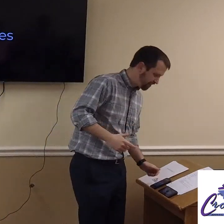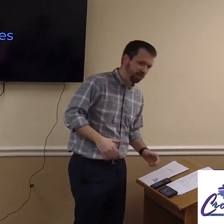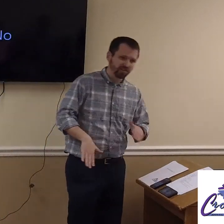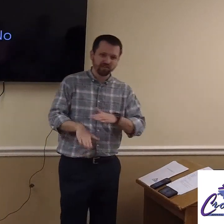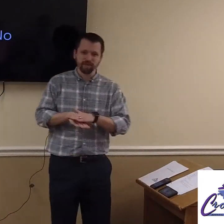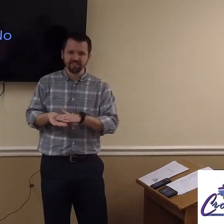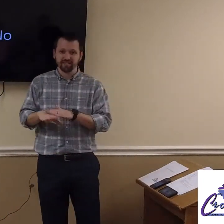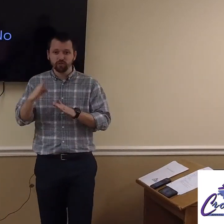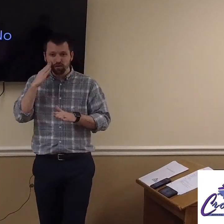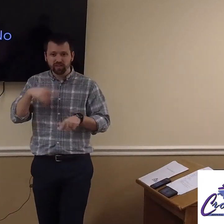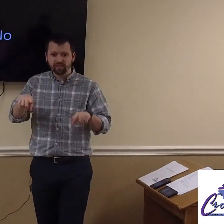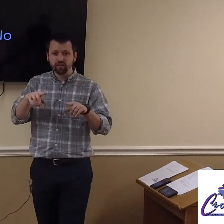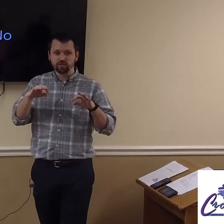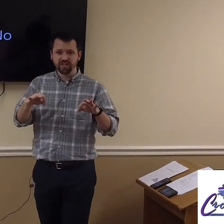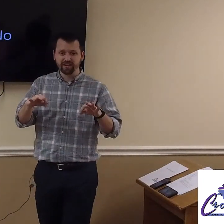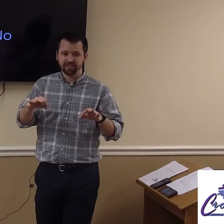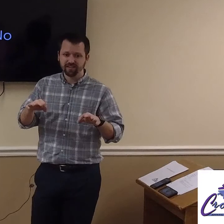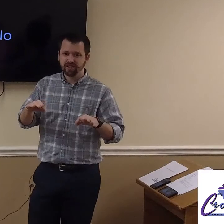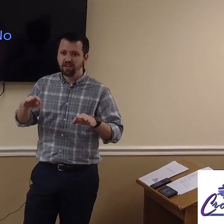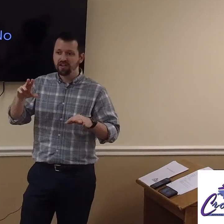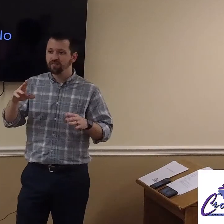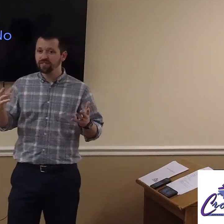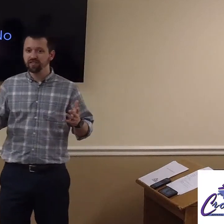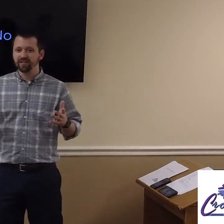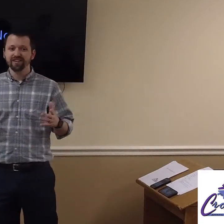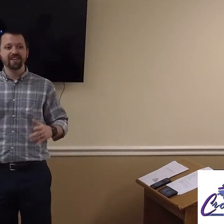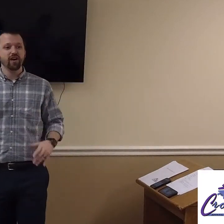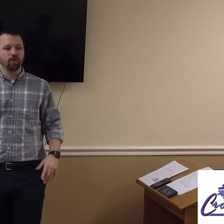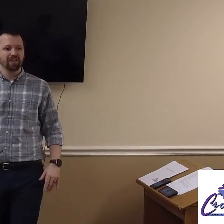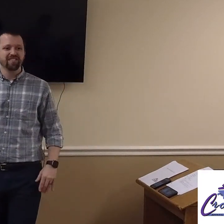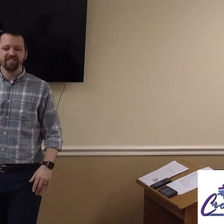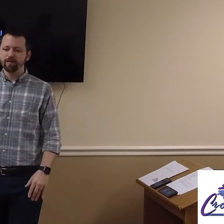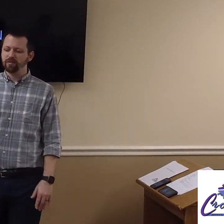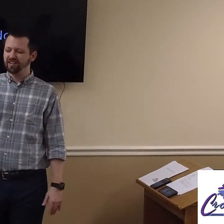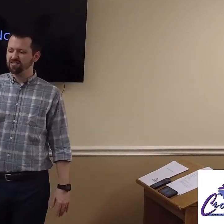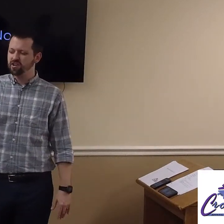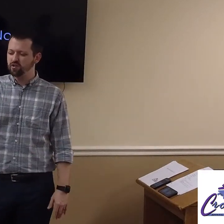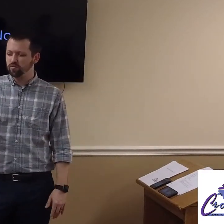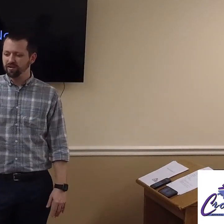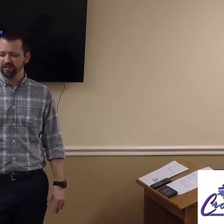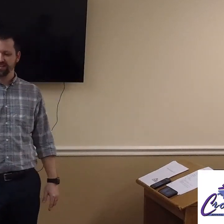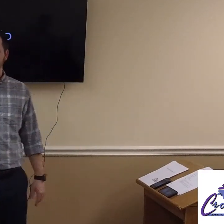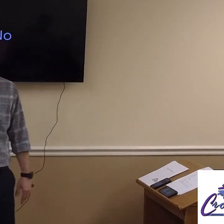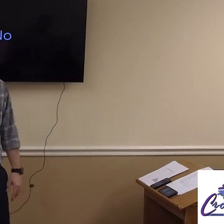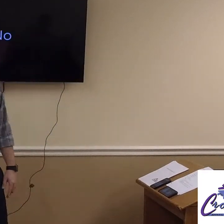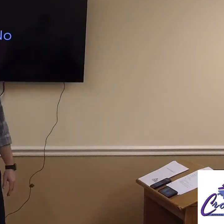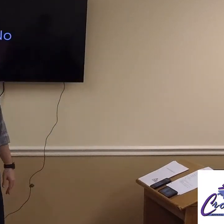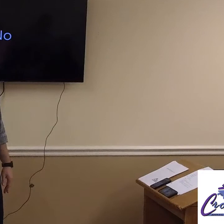Told you these are basics. If you know these, you're set. What's this one? No. See, a lot of people think it's no. Yeah. No, but it's not. It's